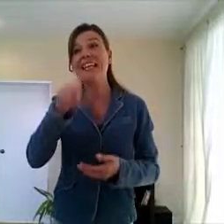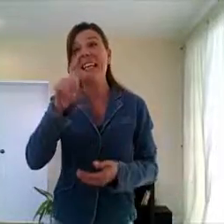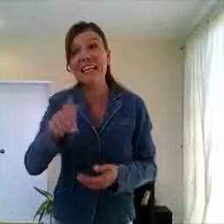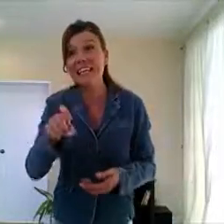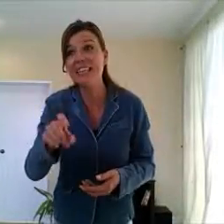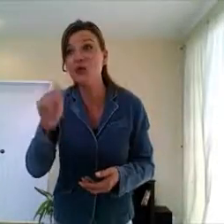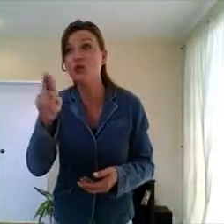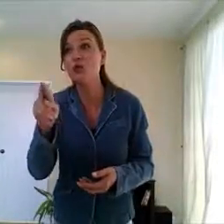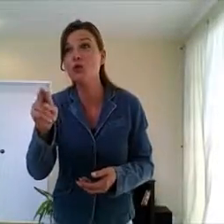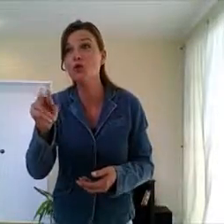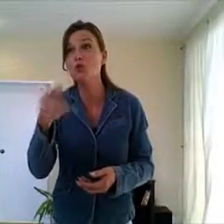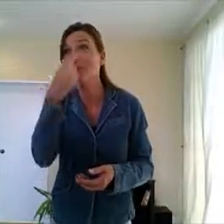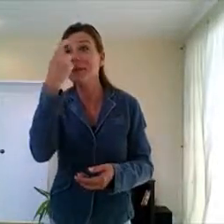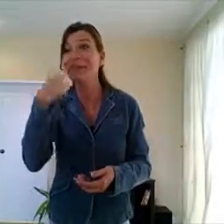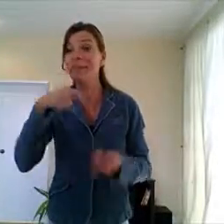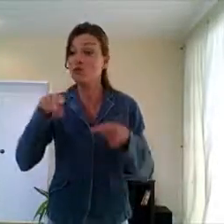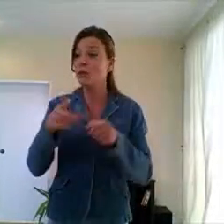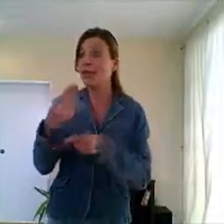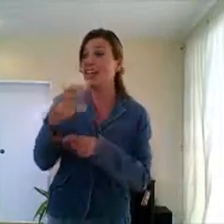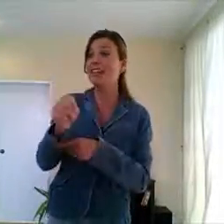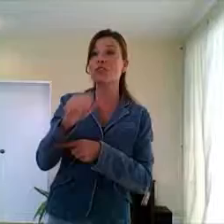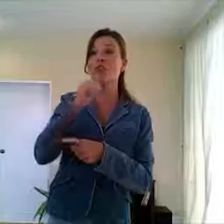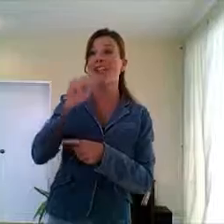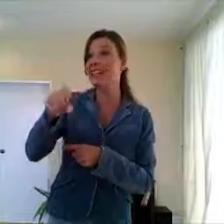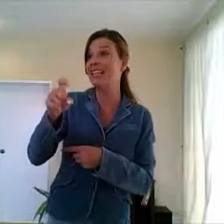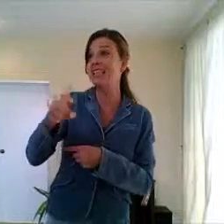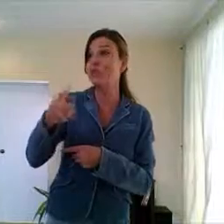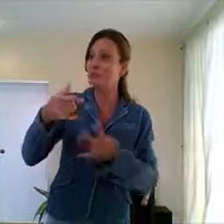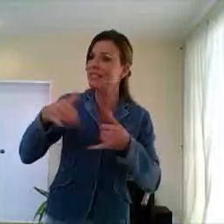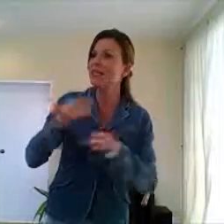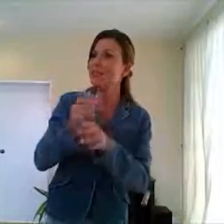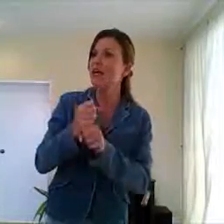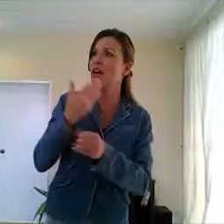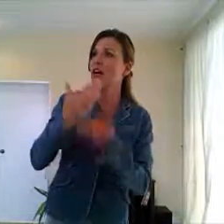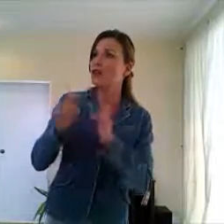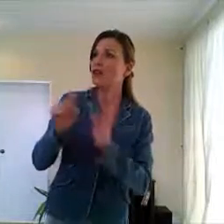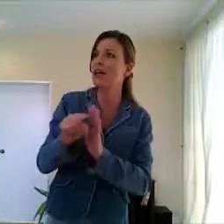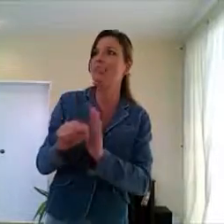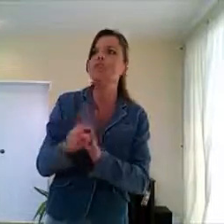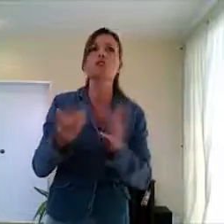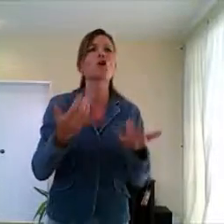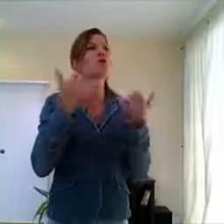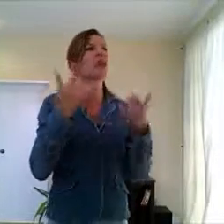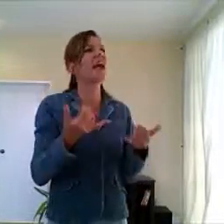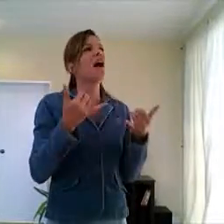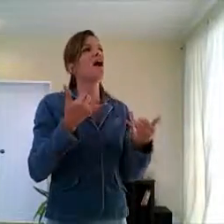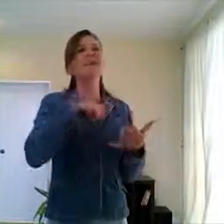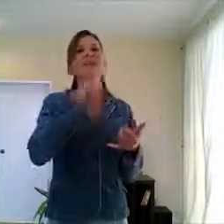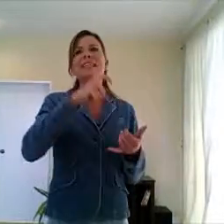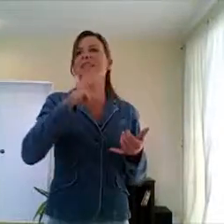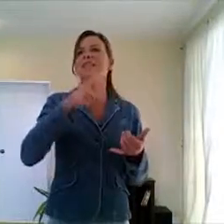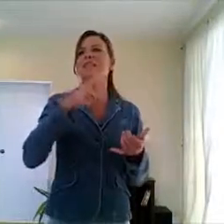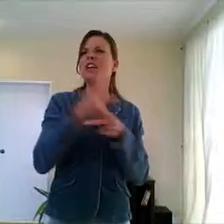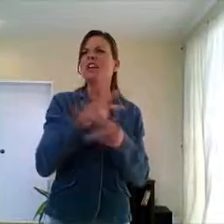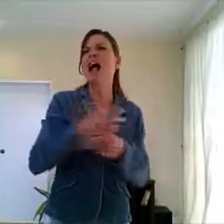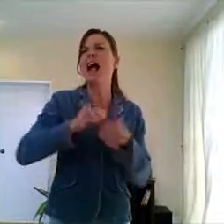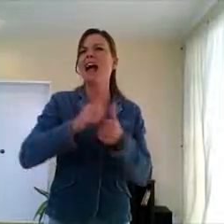great grades in high school. And so basically what we're talking about then is how do you transition from high school to the university? And